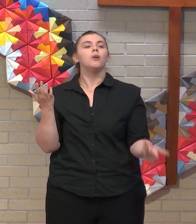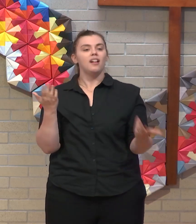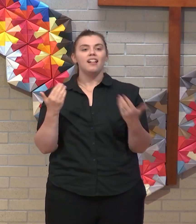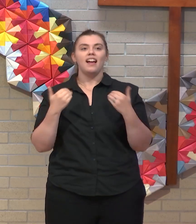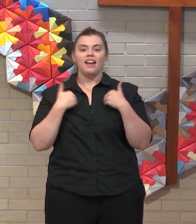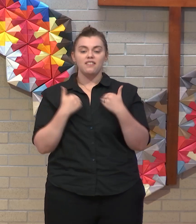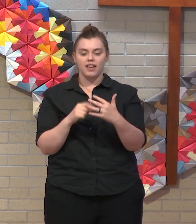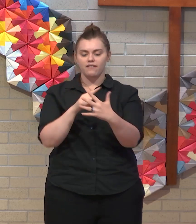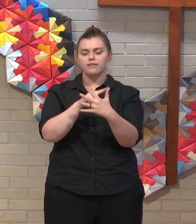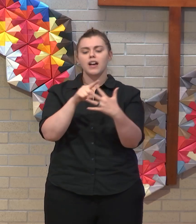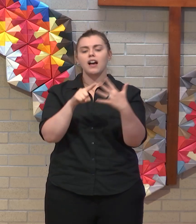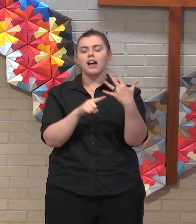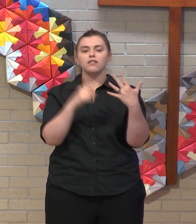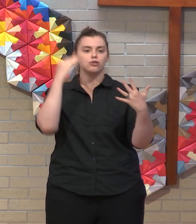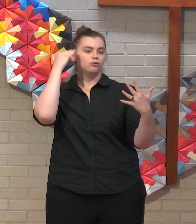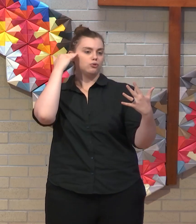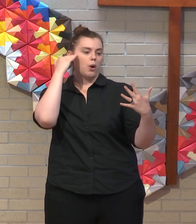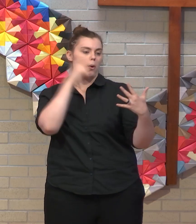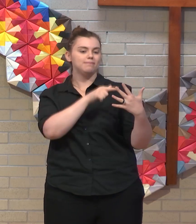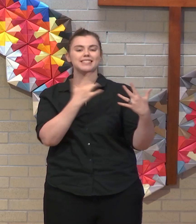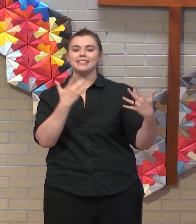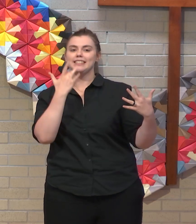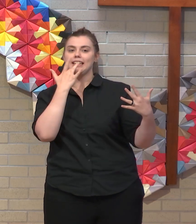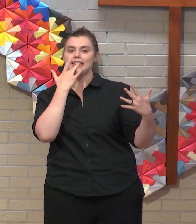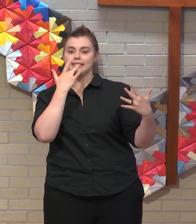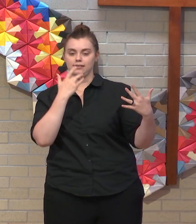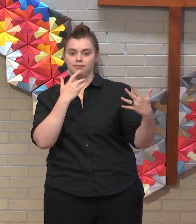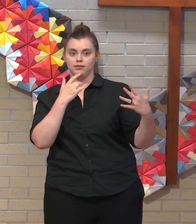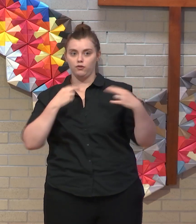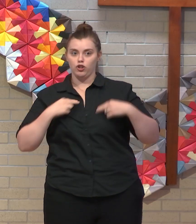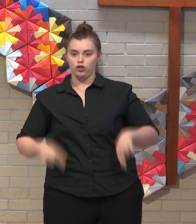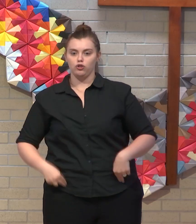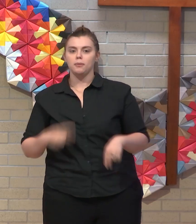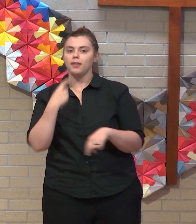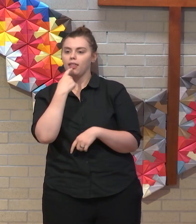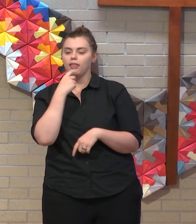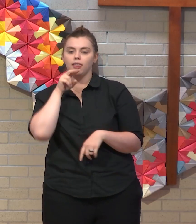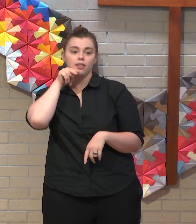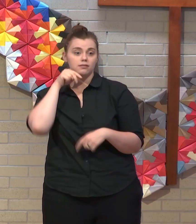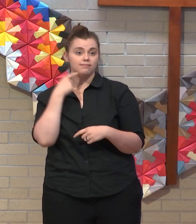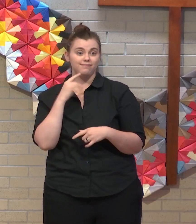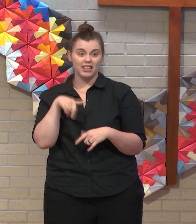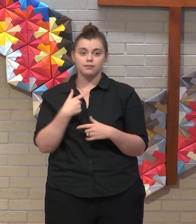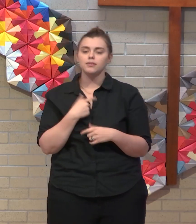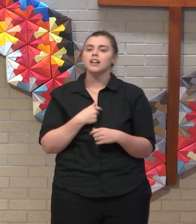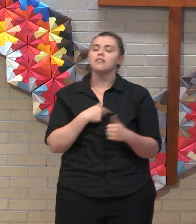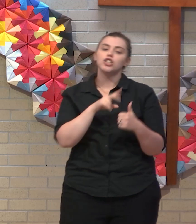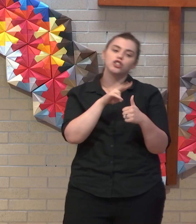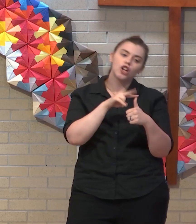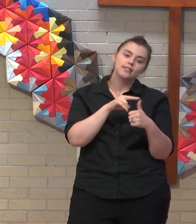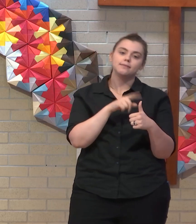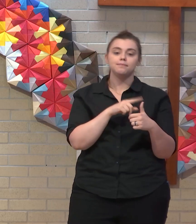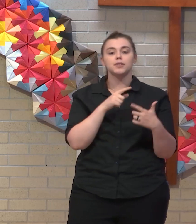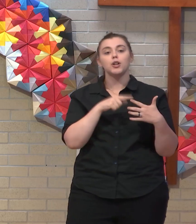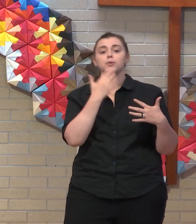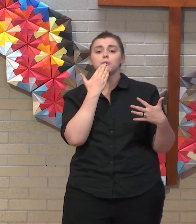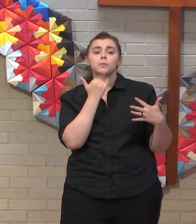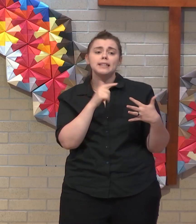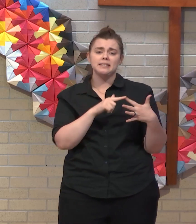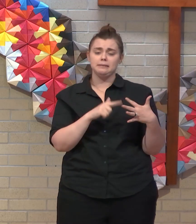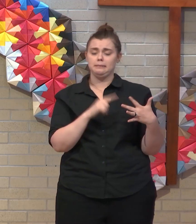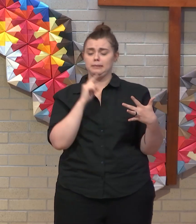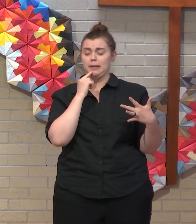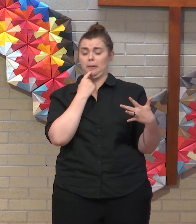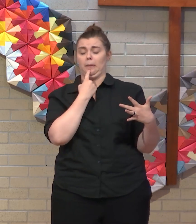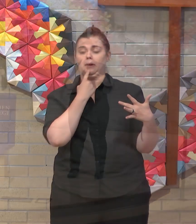are 5 known fundamental tastes in the human palate: salty, sweet,